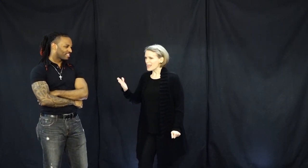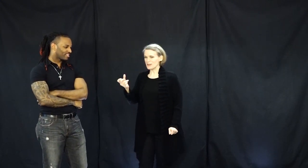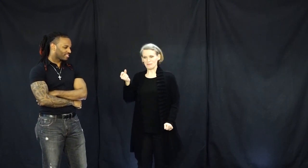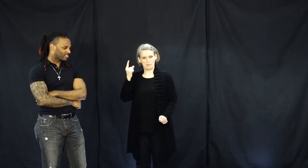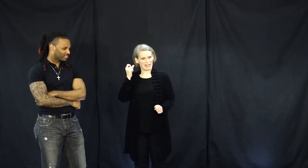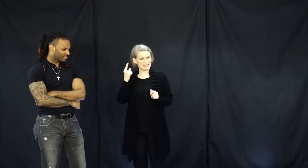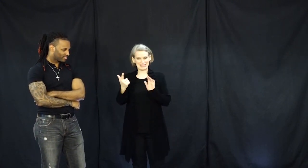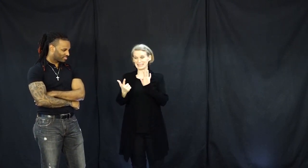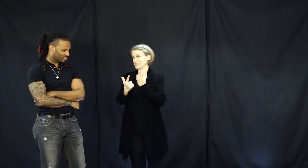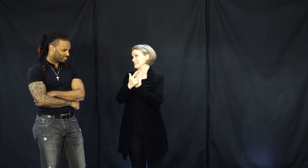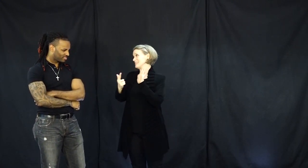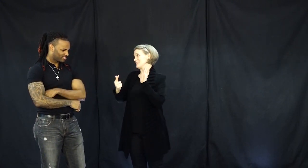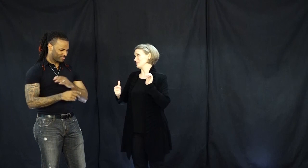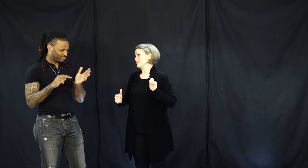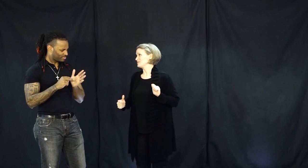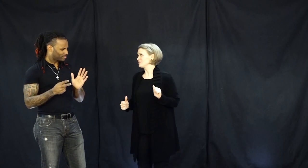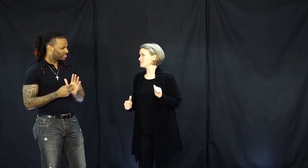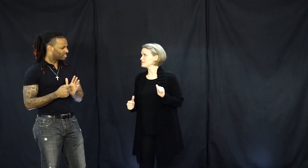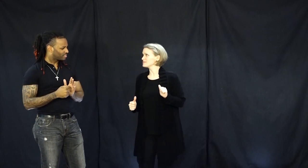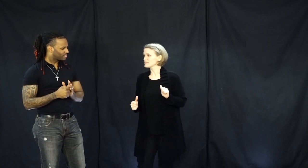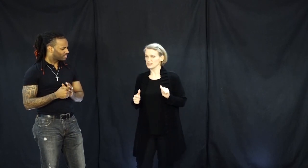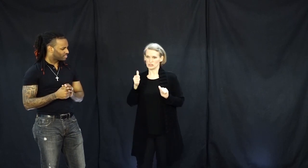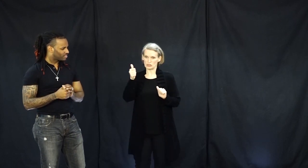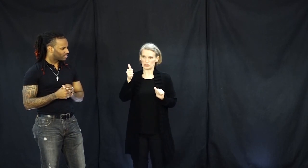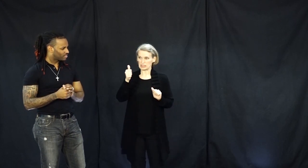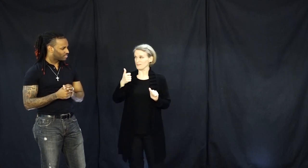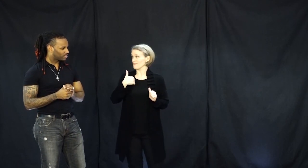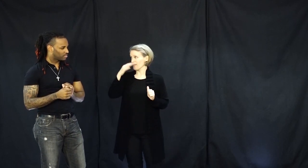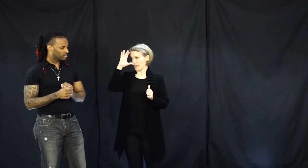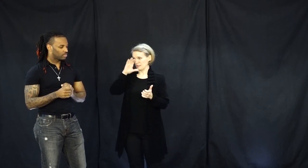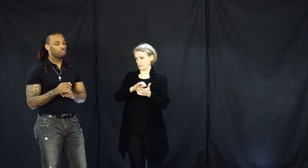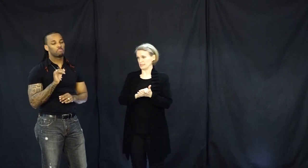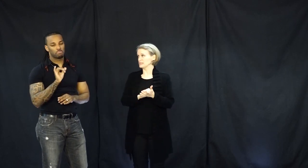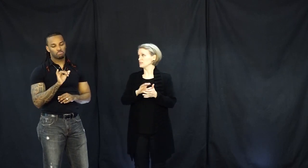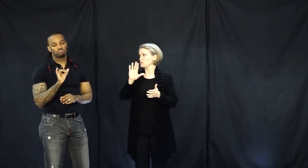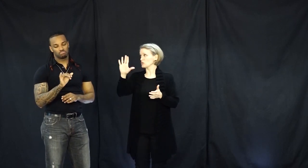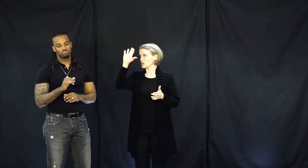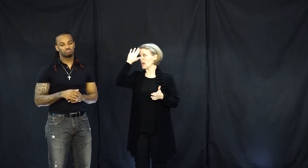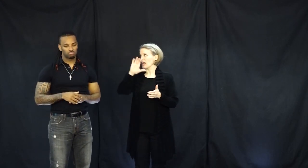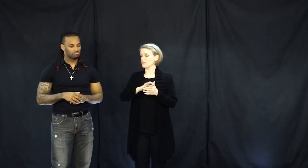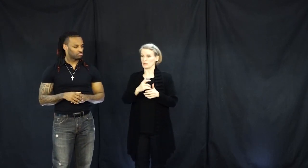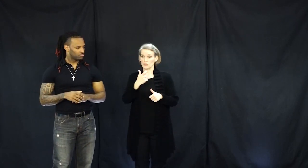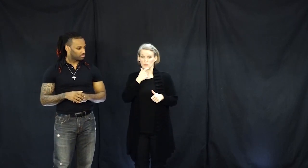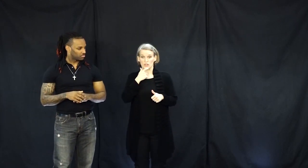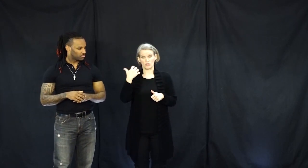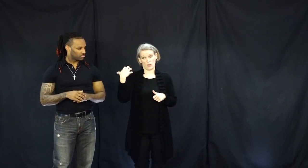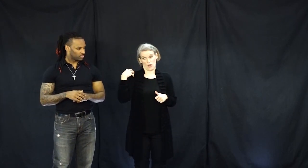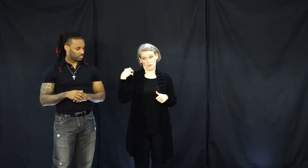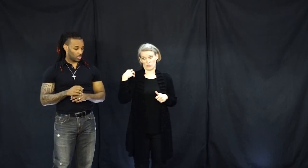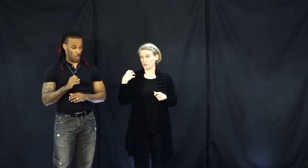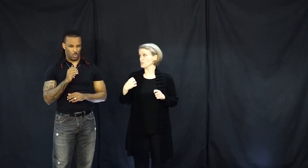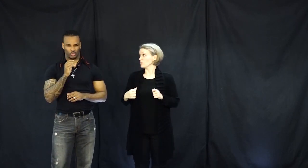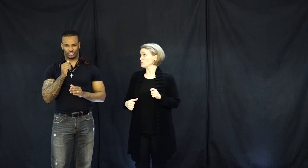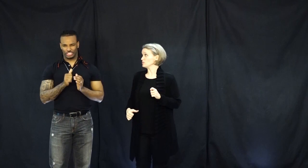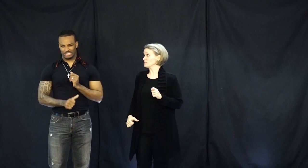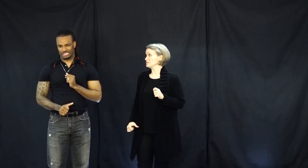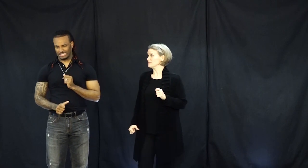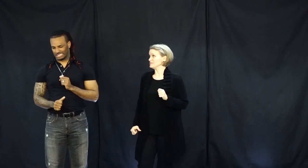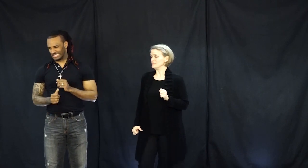it's unlawful, sir. What do you mean? She's married. I see. She's married to a British officer. Oh, shit. Congrats